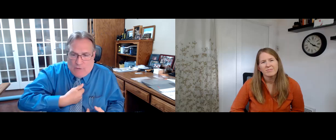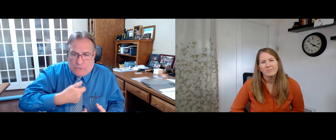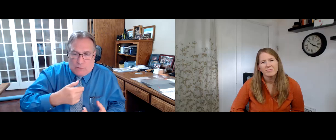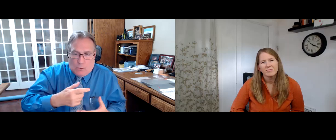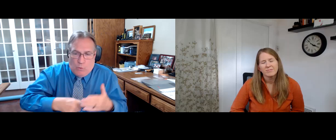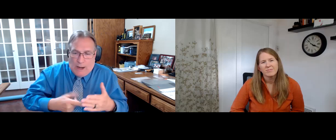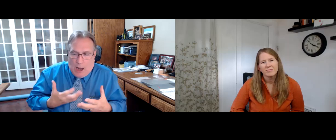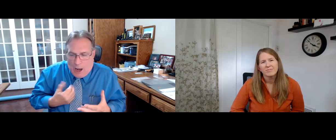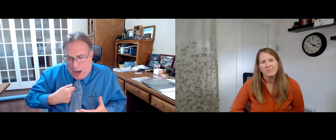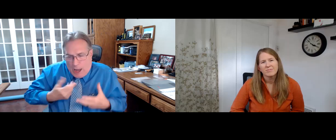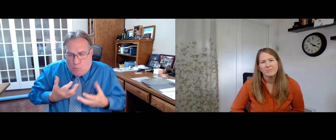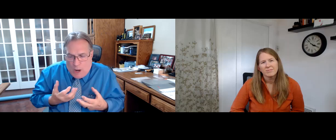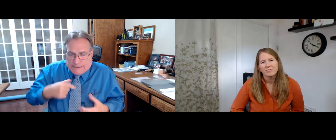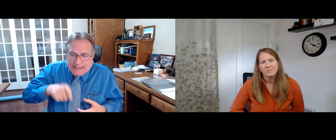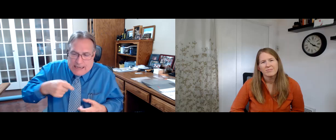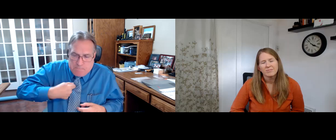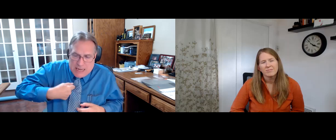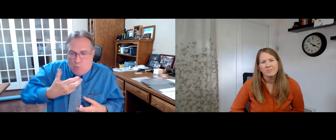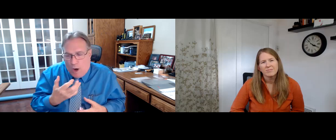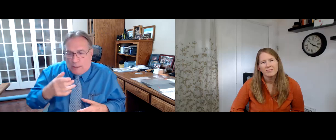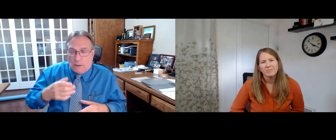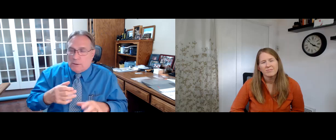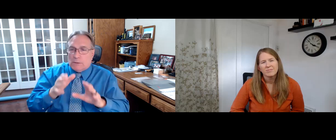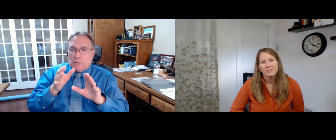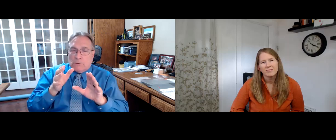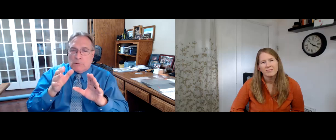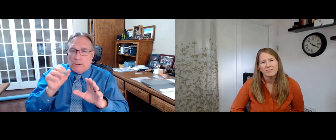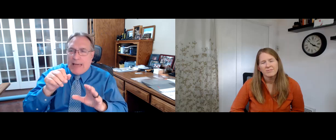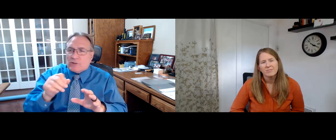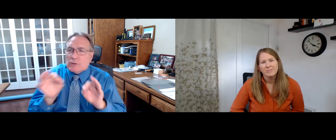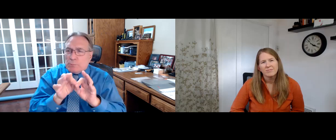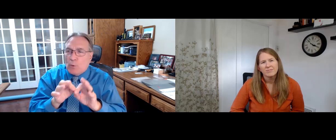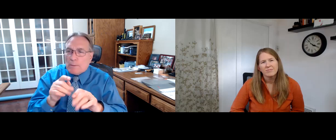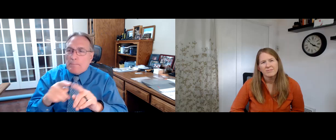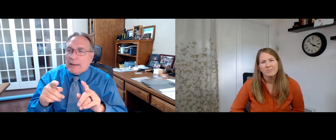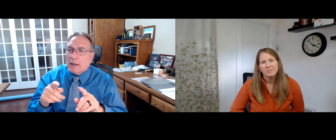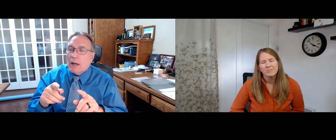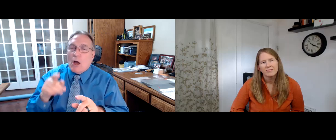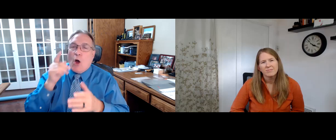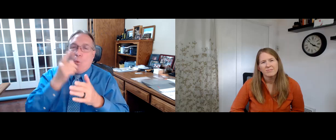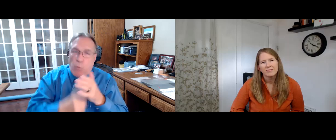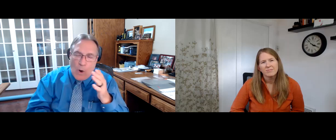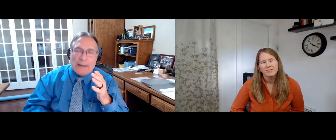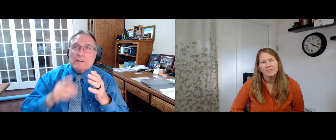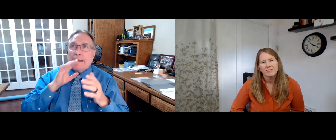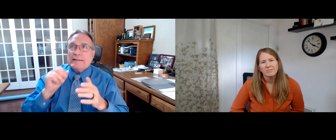myself, what I want, need, me, want. Yes, it's important, but what